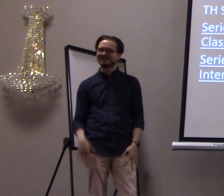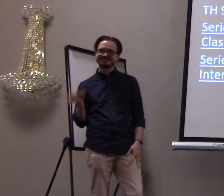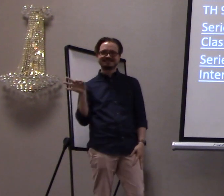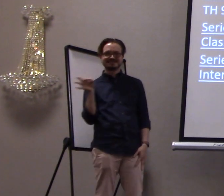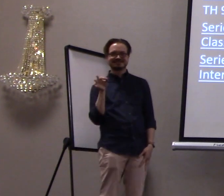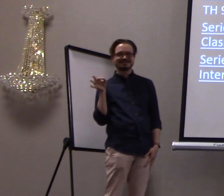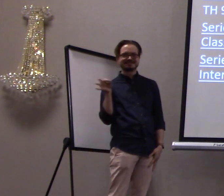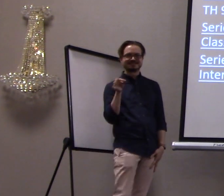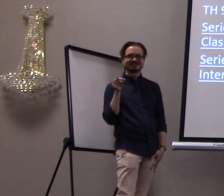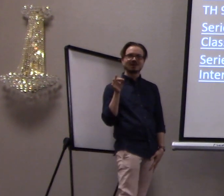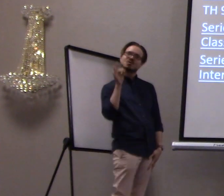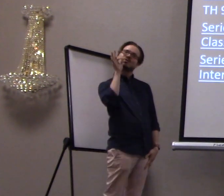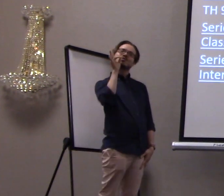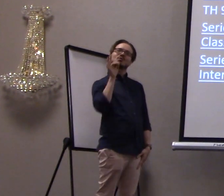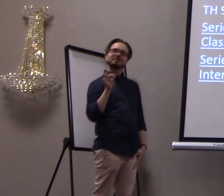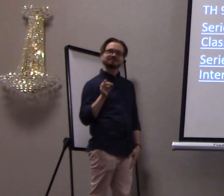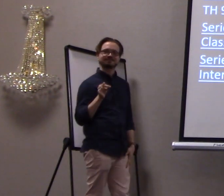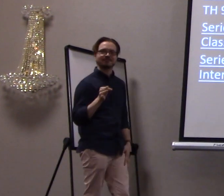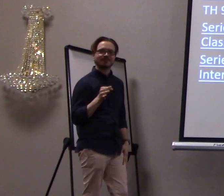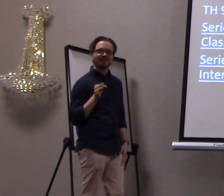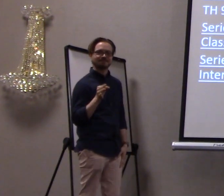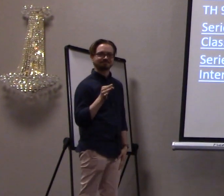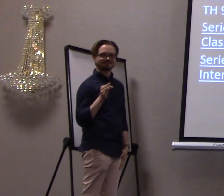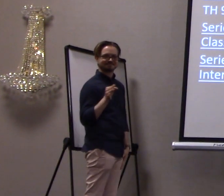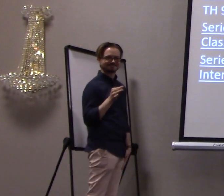I'm here for Peter.